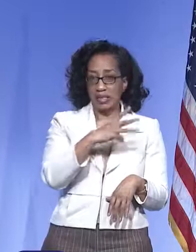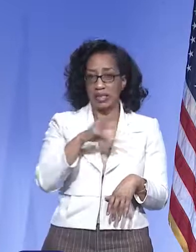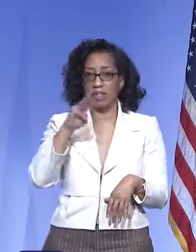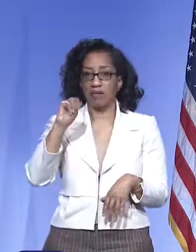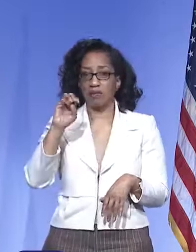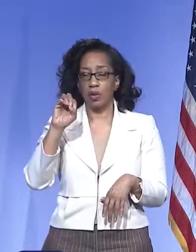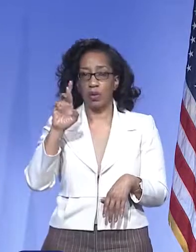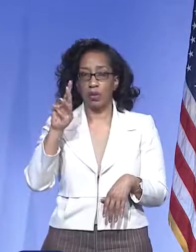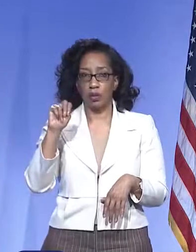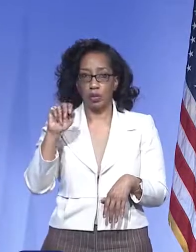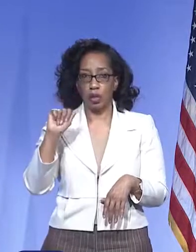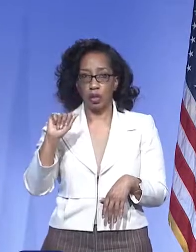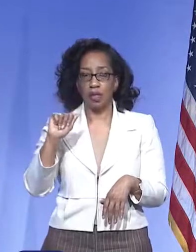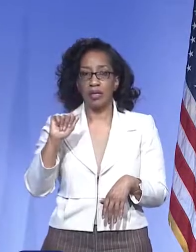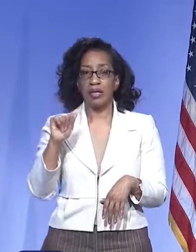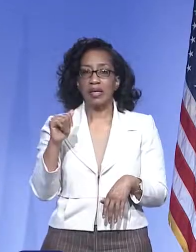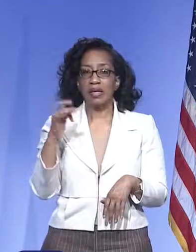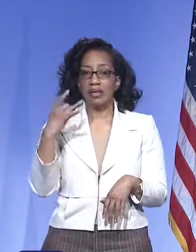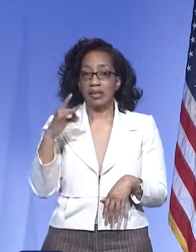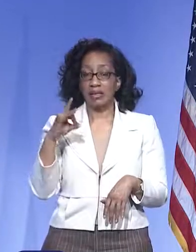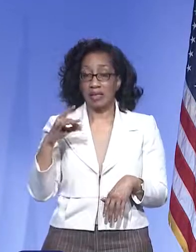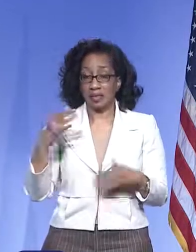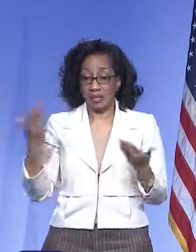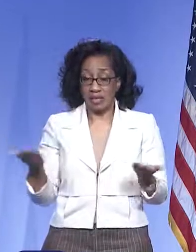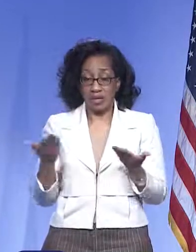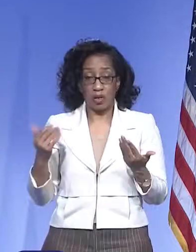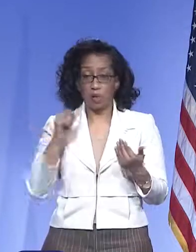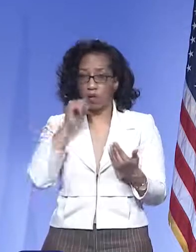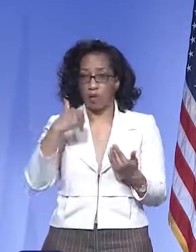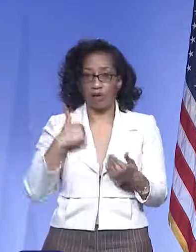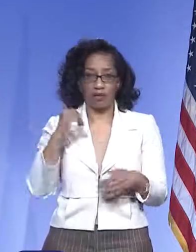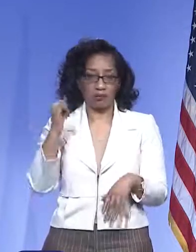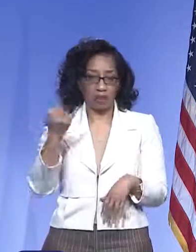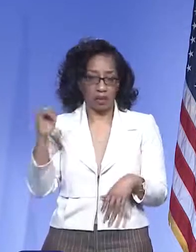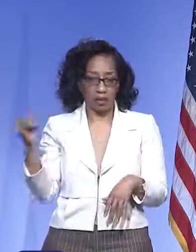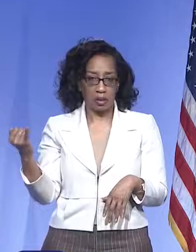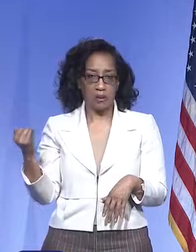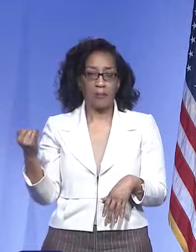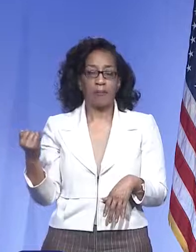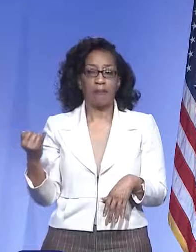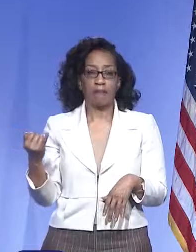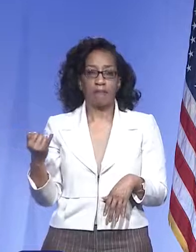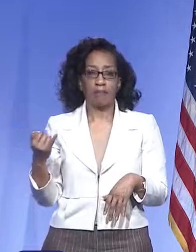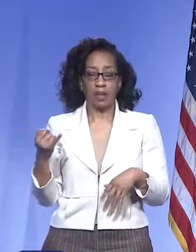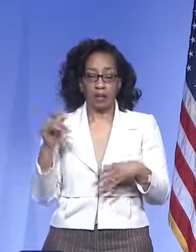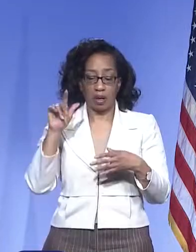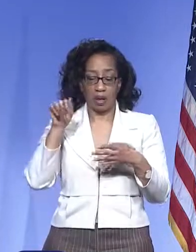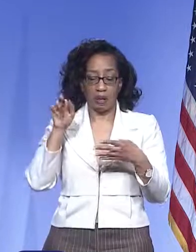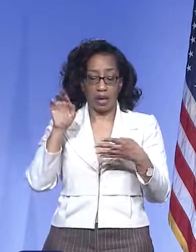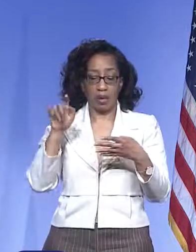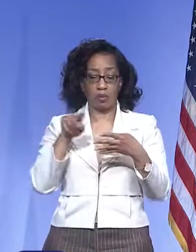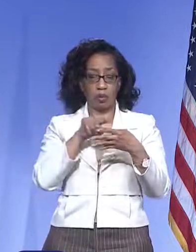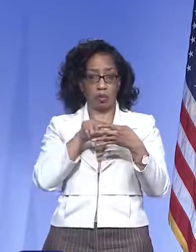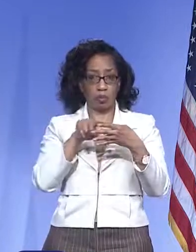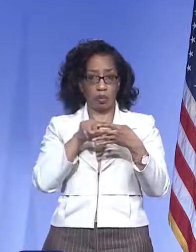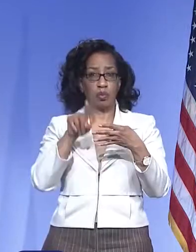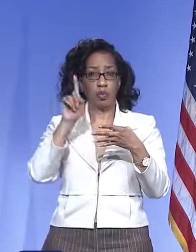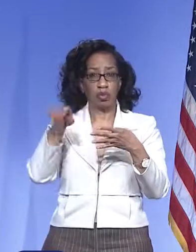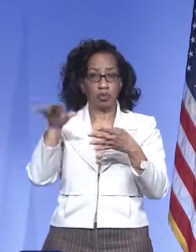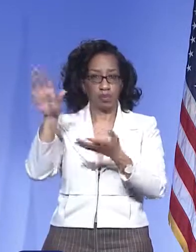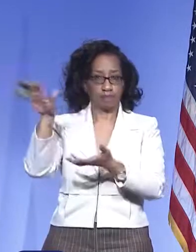abundance of Johnson & Johnson vaccine here, nor does the state. We anticipate the first week of April is when we should begin to receive